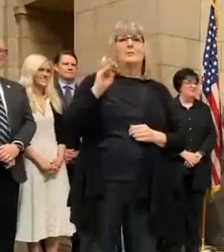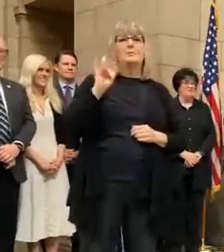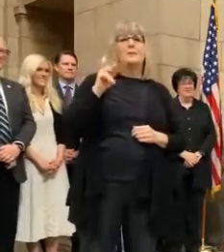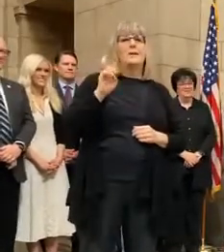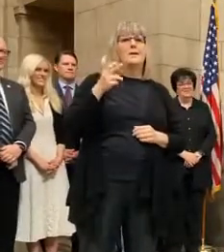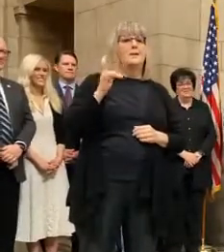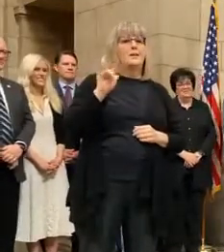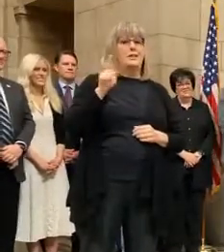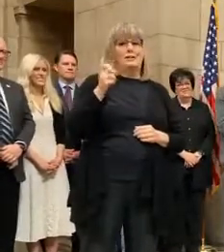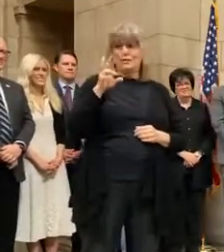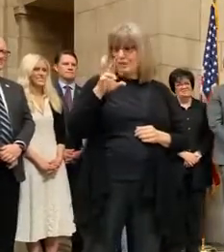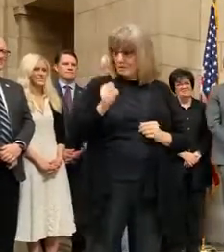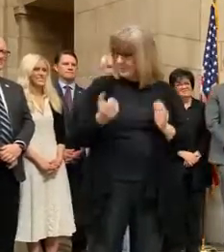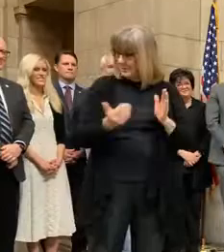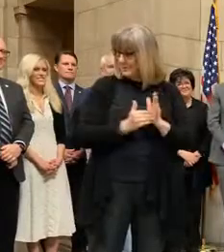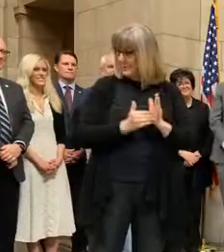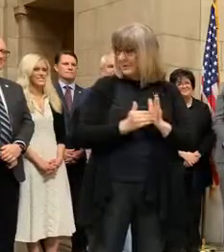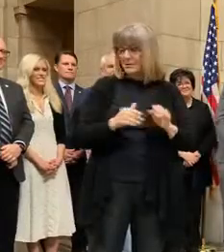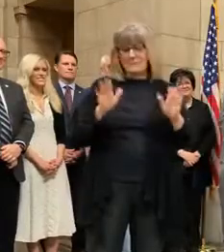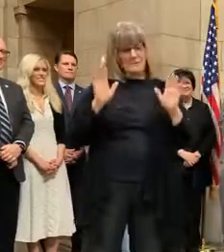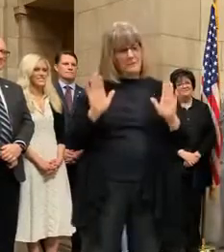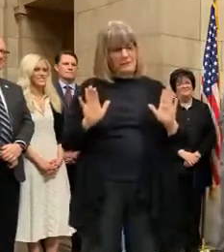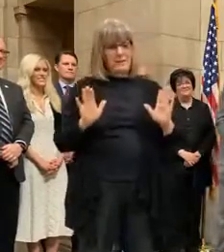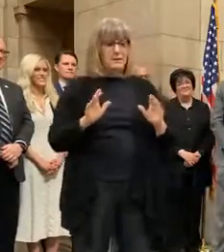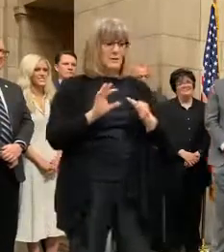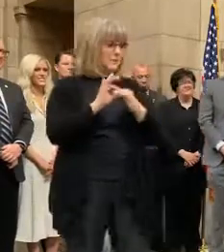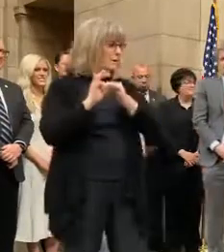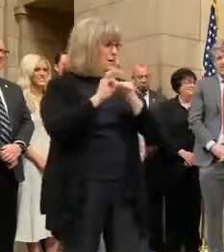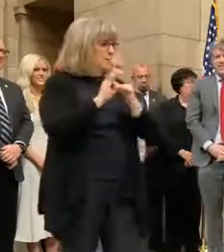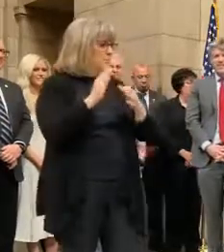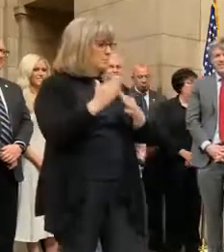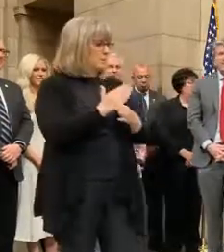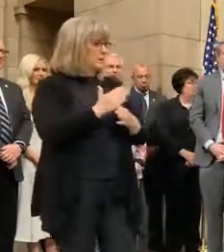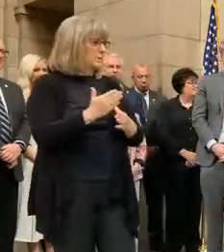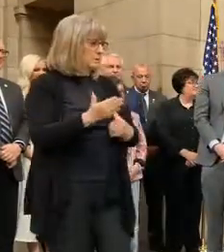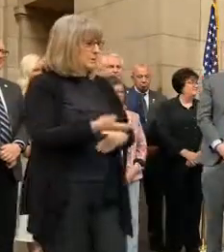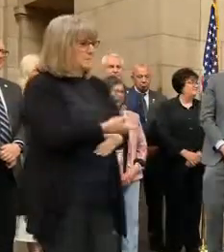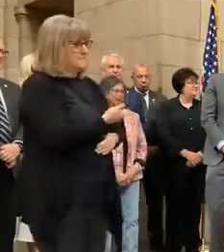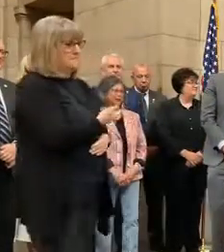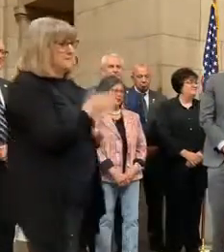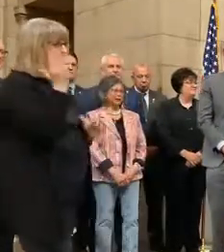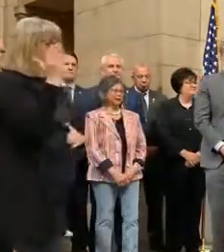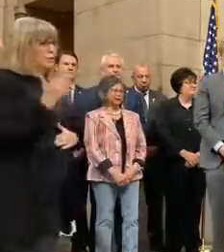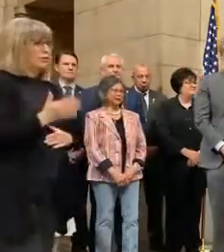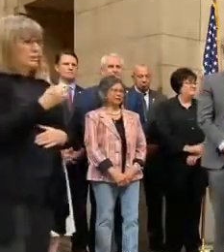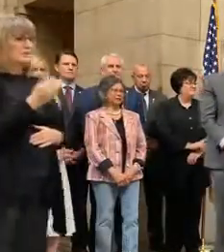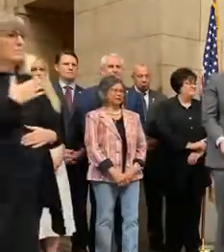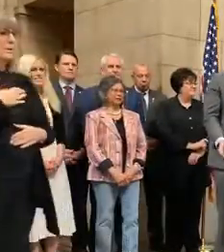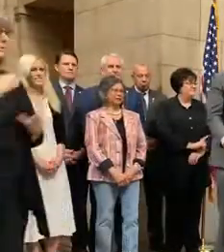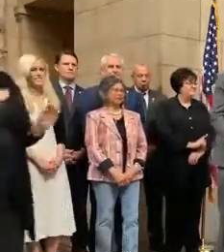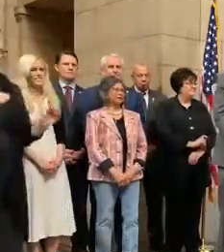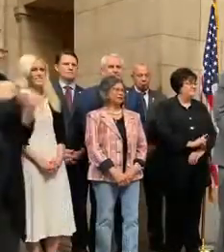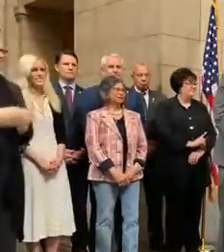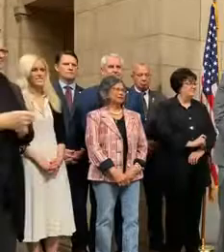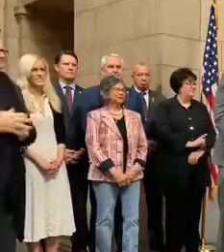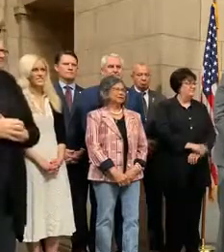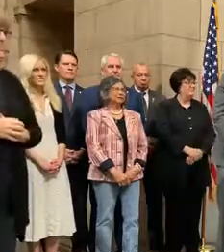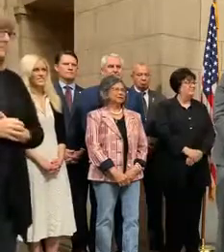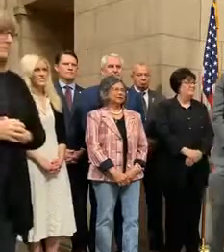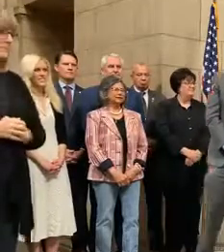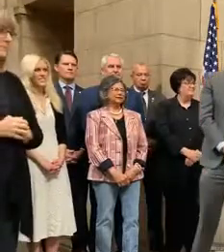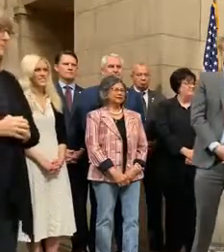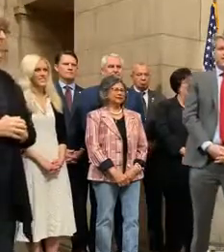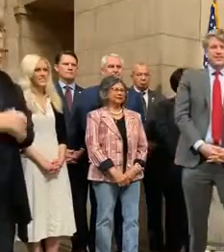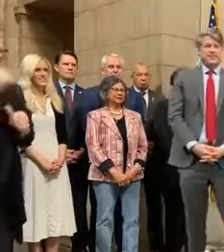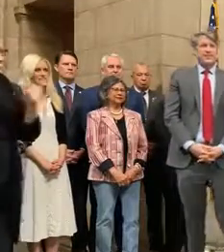Mike Hilgers. Again, just a tremendous cooperation between the Speaker's office and my office, and